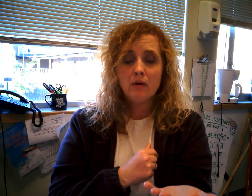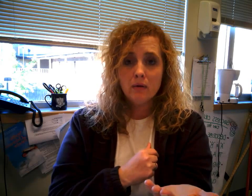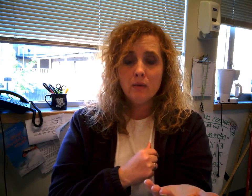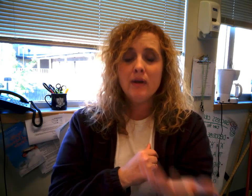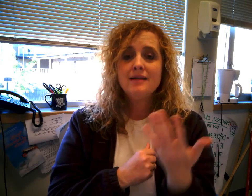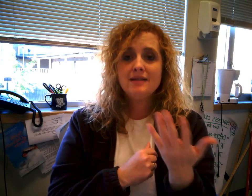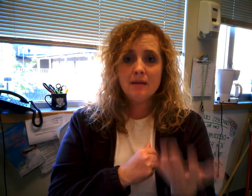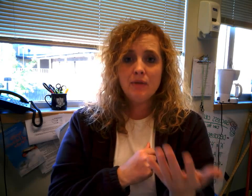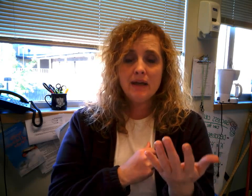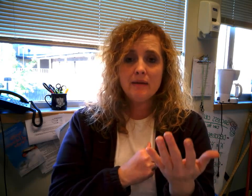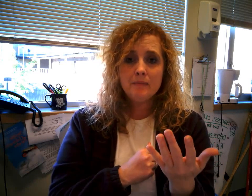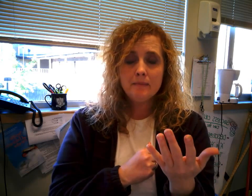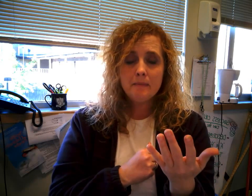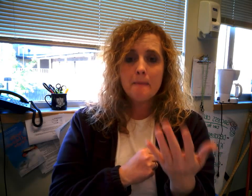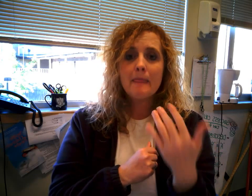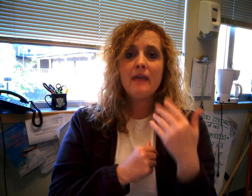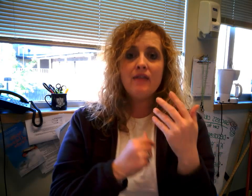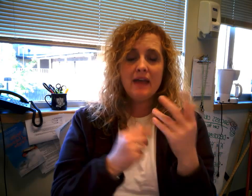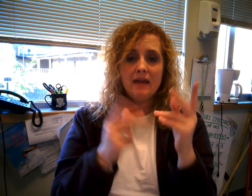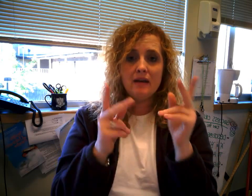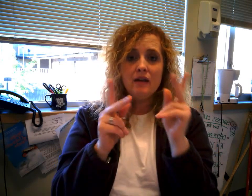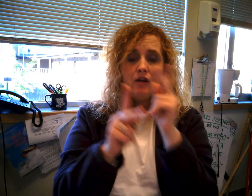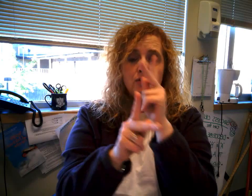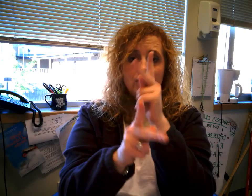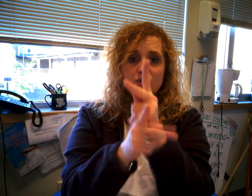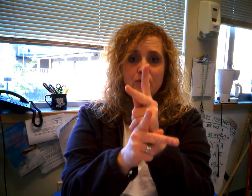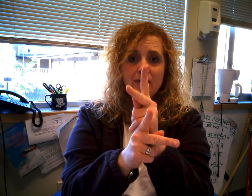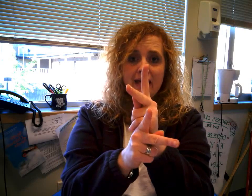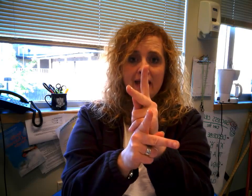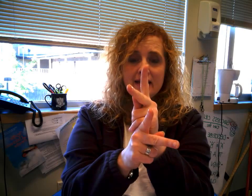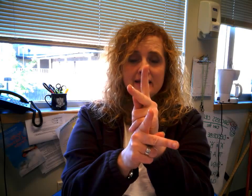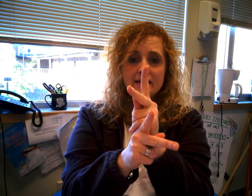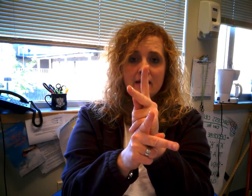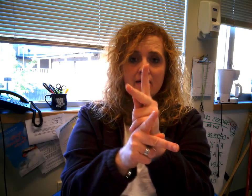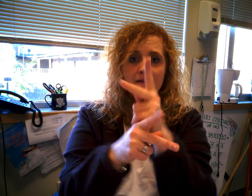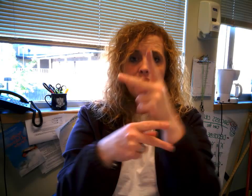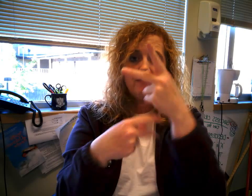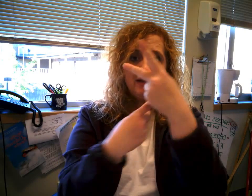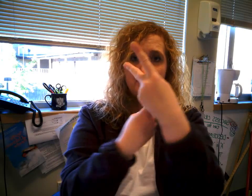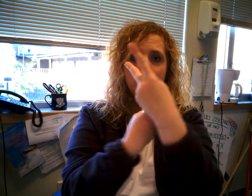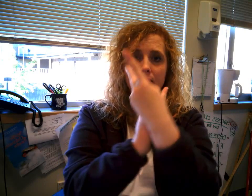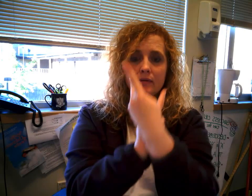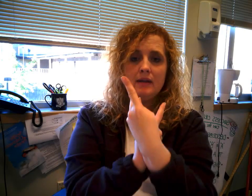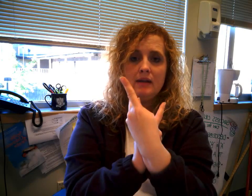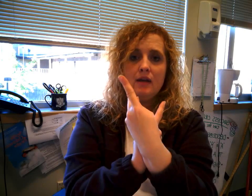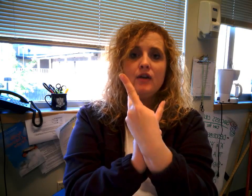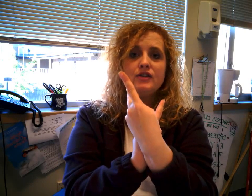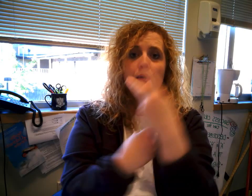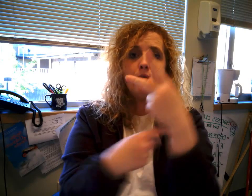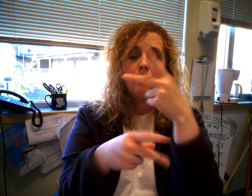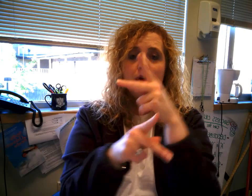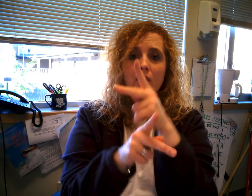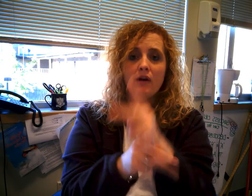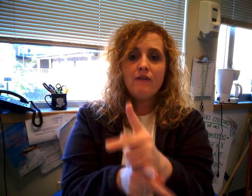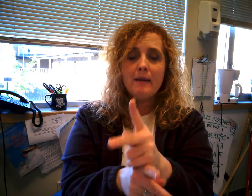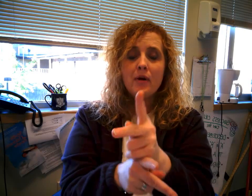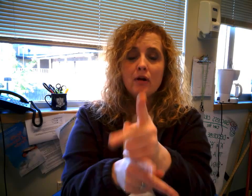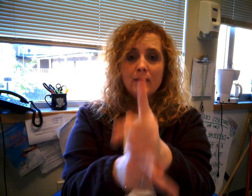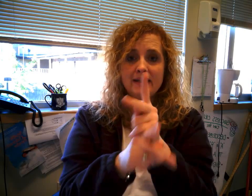lie. The next one is doubt. It's a V and a bent V. This is the action that